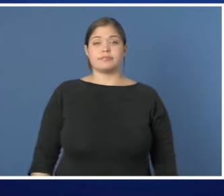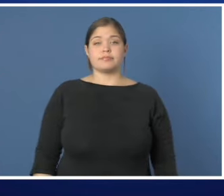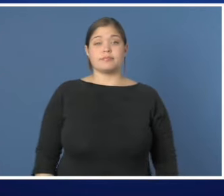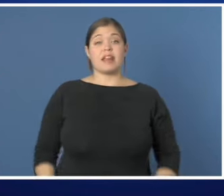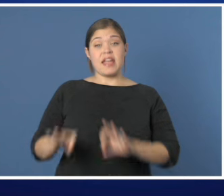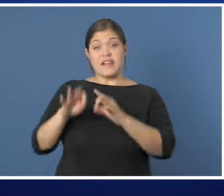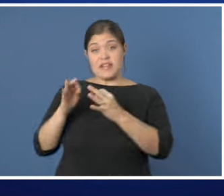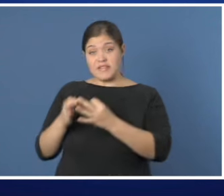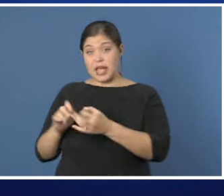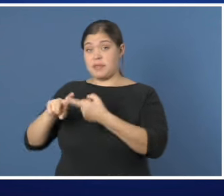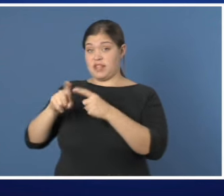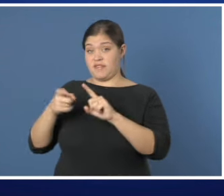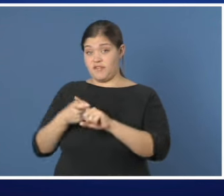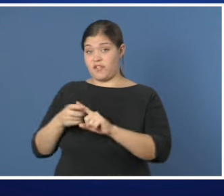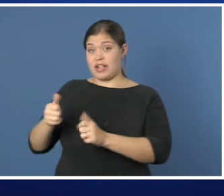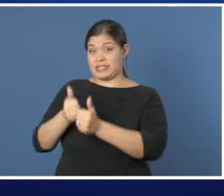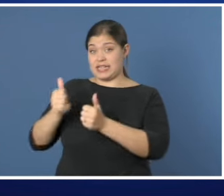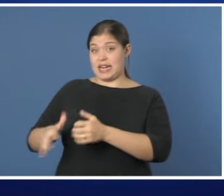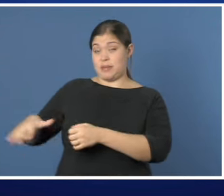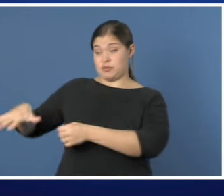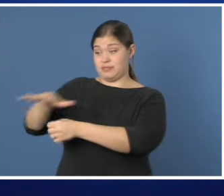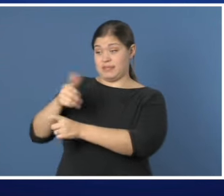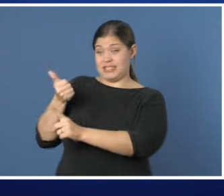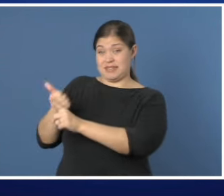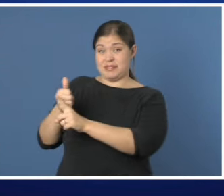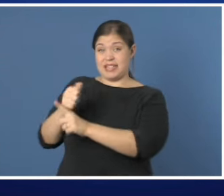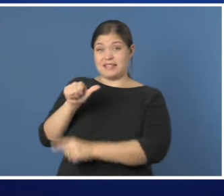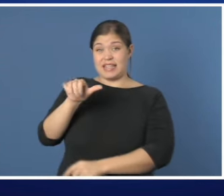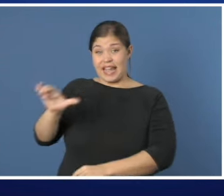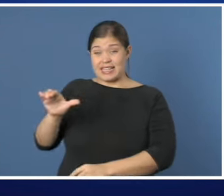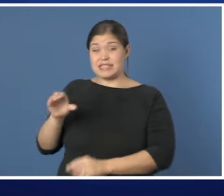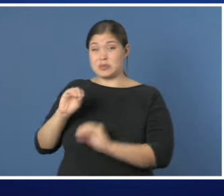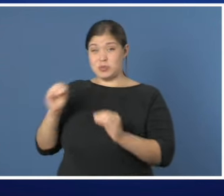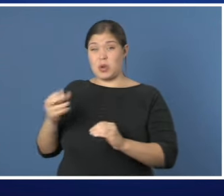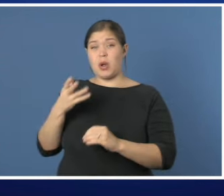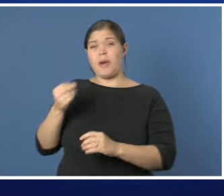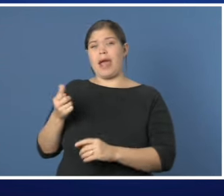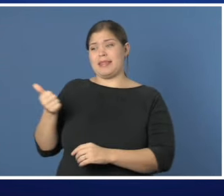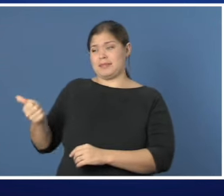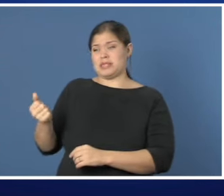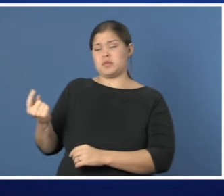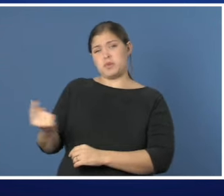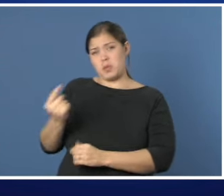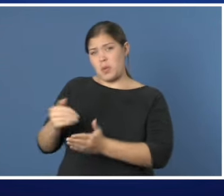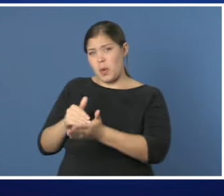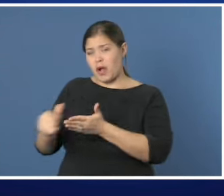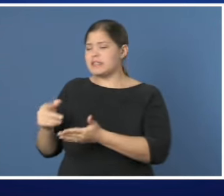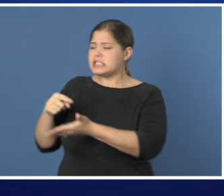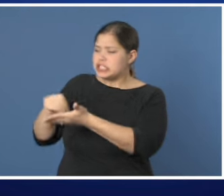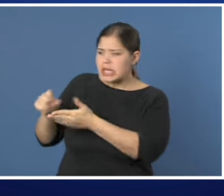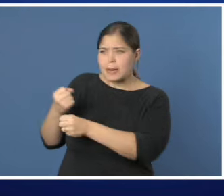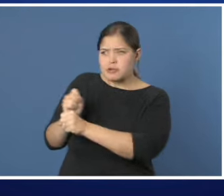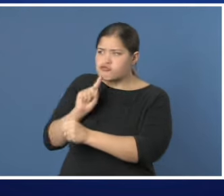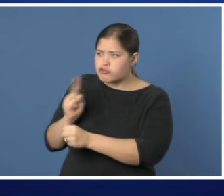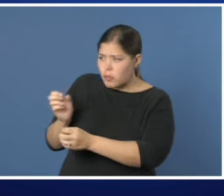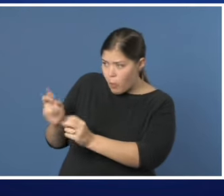Check on family, friends, and neighbors who do not have air conditioning and who spend much of their time alone.